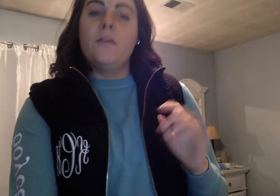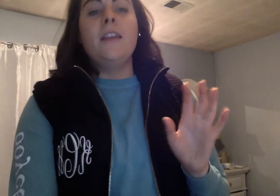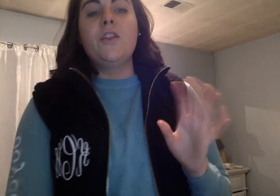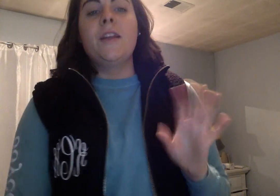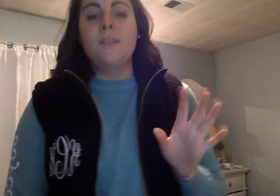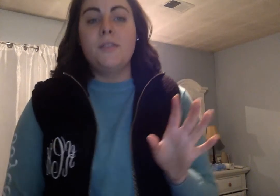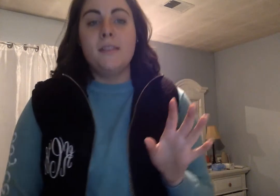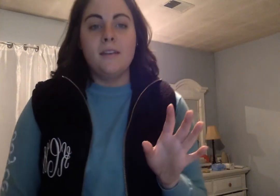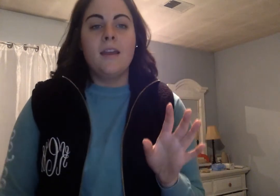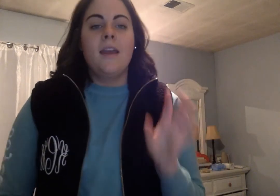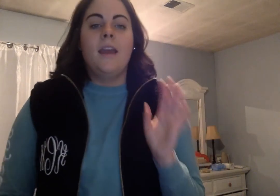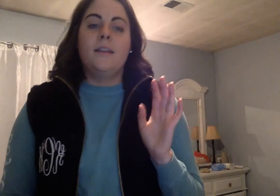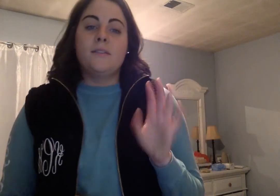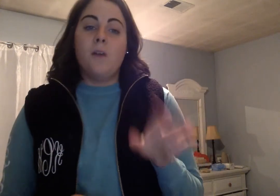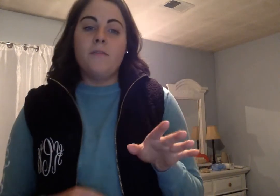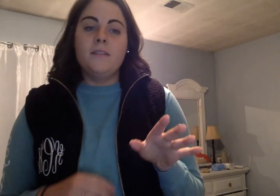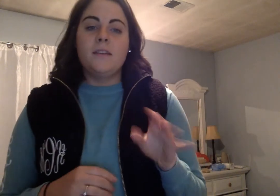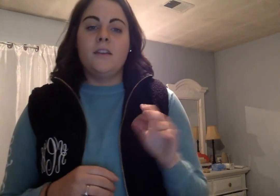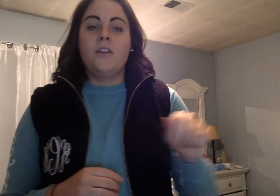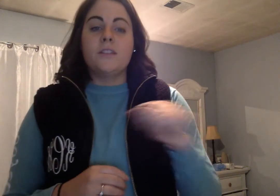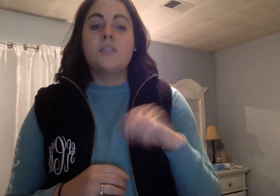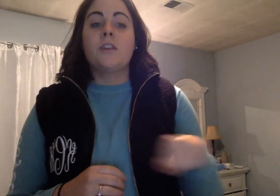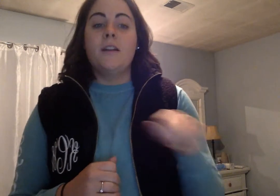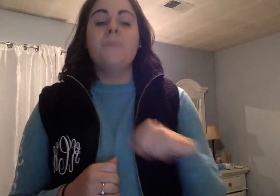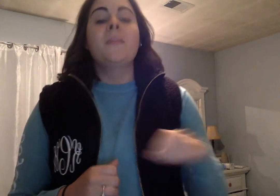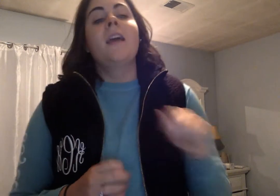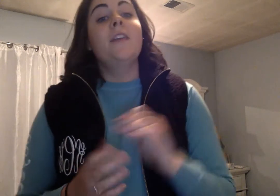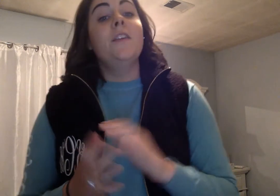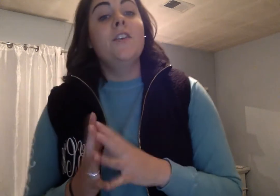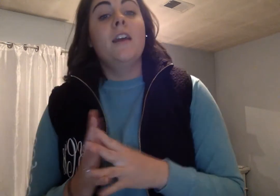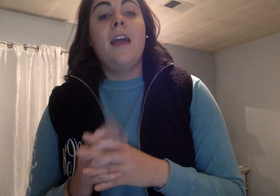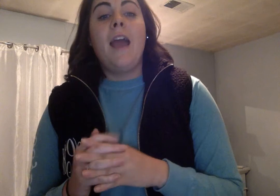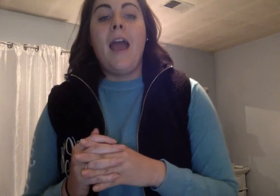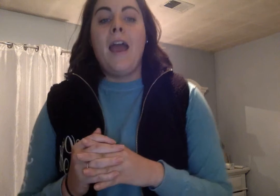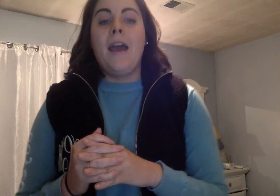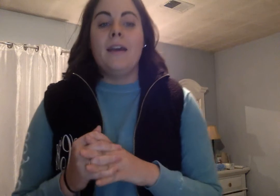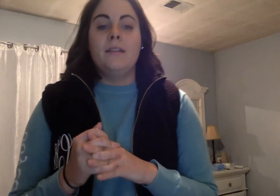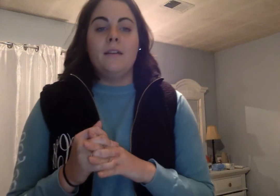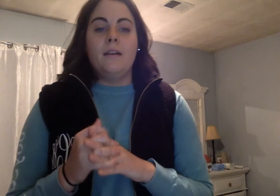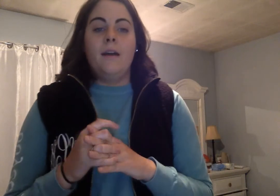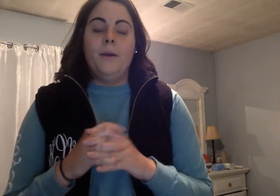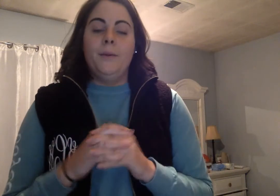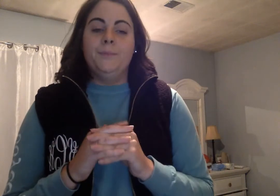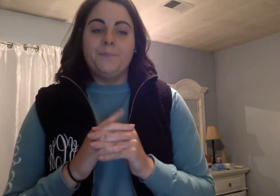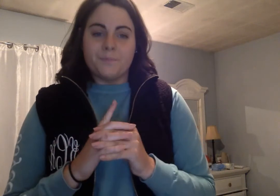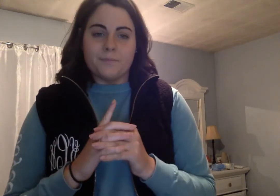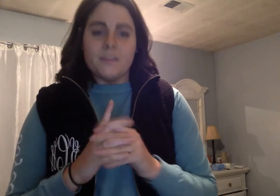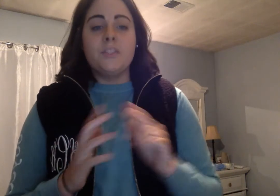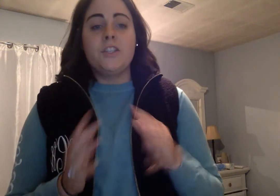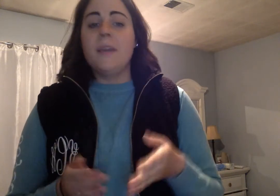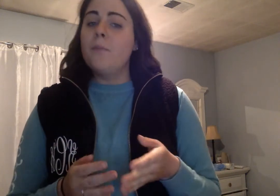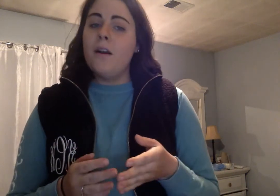fairly translucent and softened, and you're going to stir it. And then you're going to add chicken